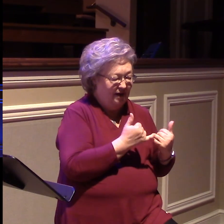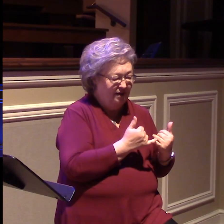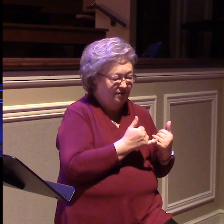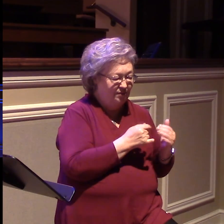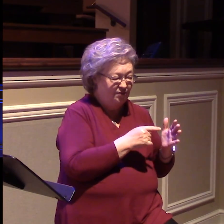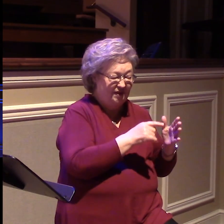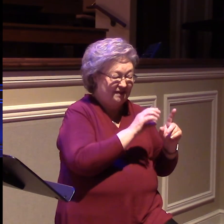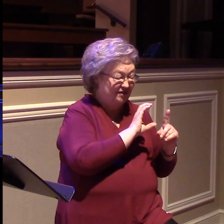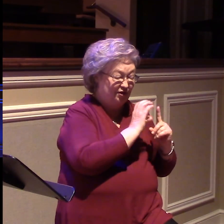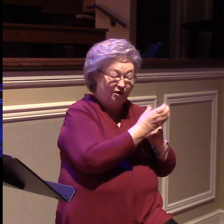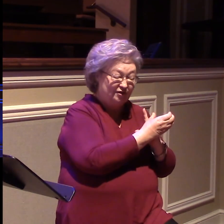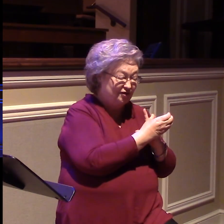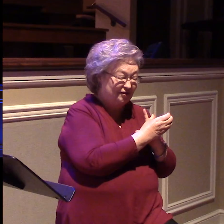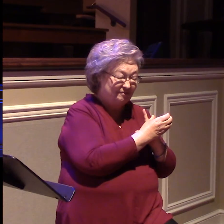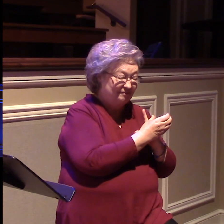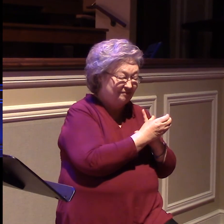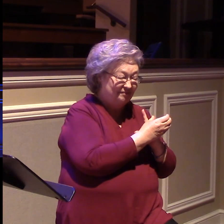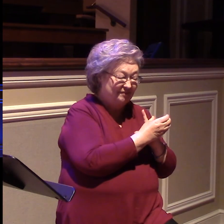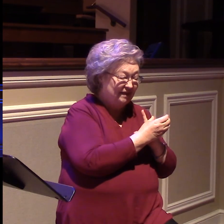church is going to need to be filled with families